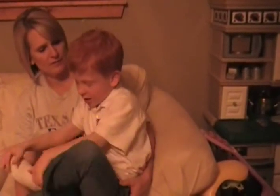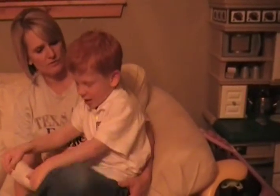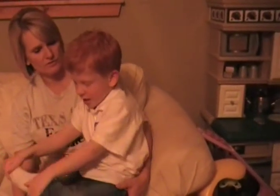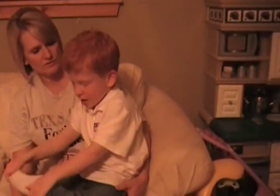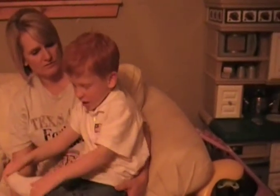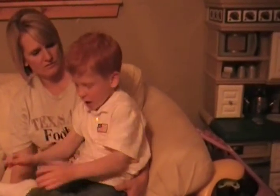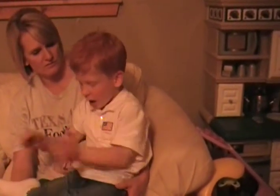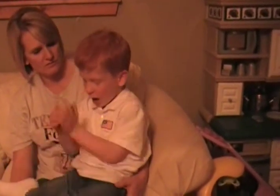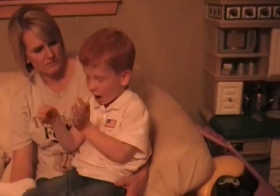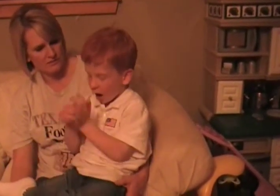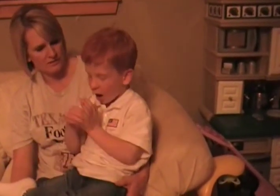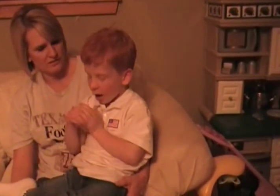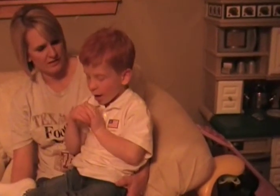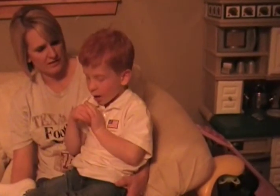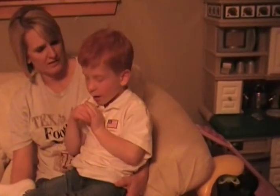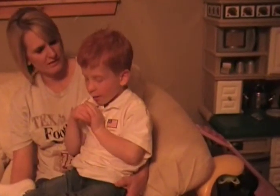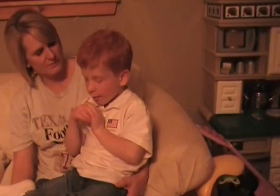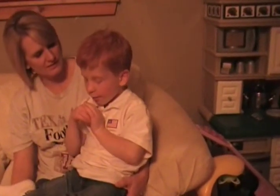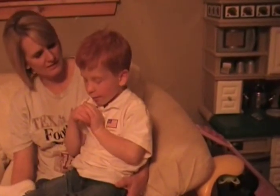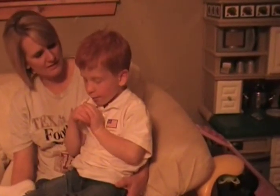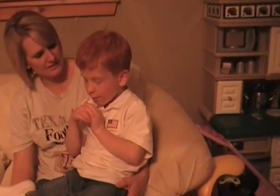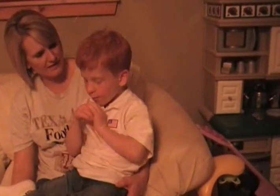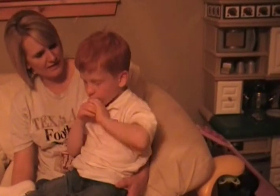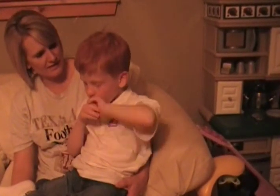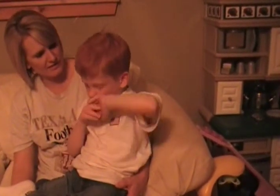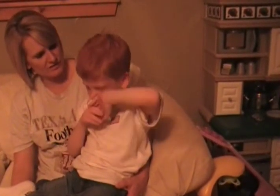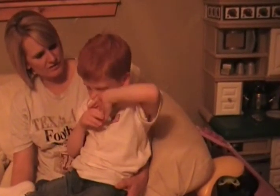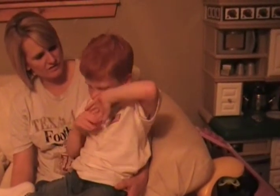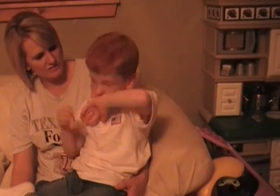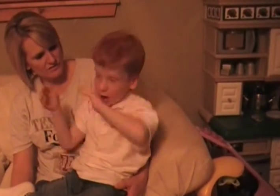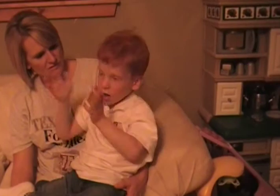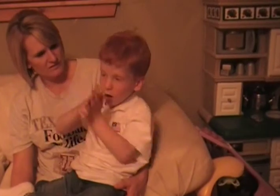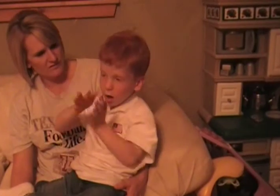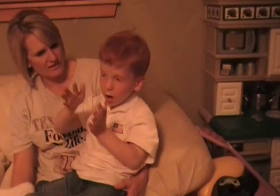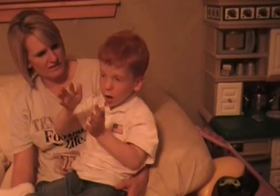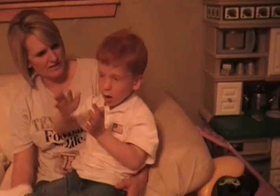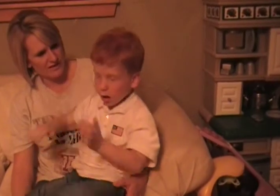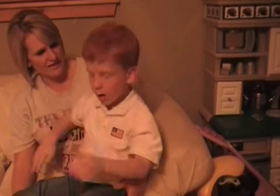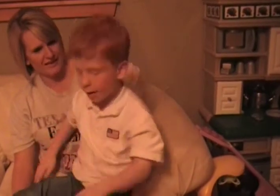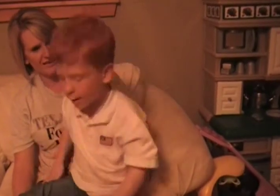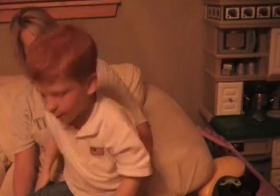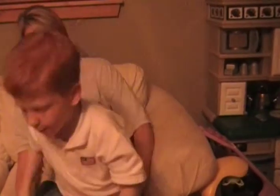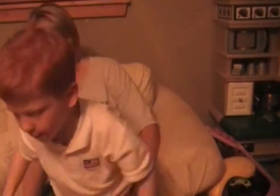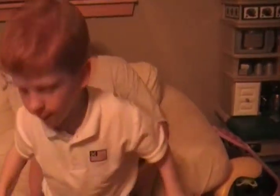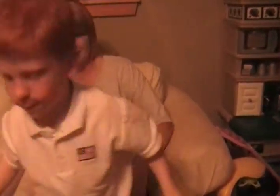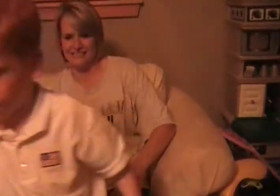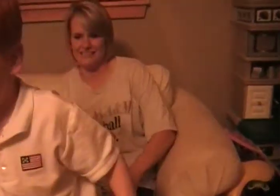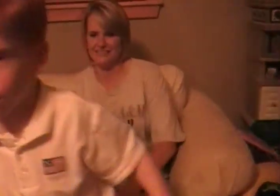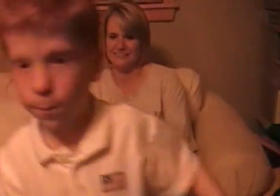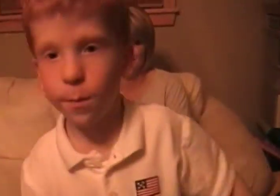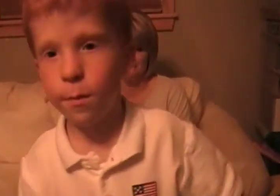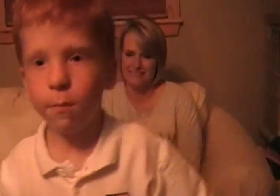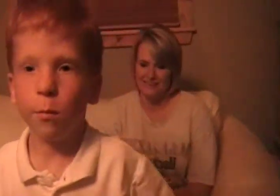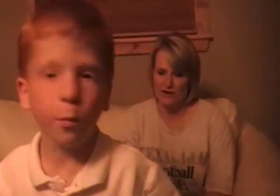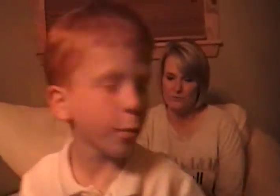hippos. That's right. Did we see alligators? That's right. We did. Oh, and we